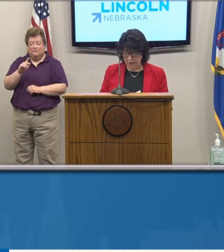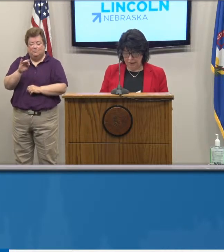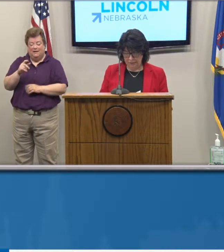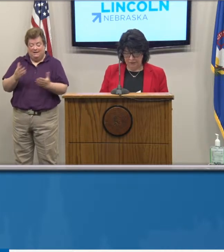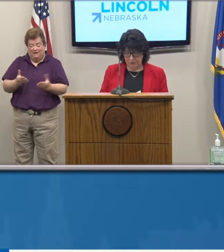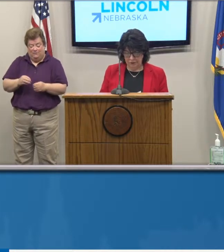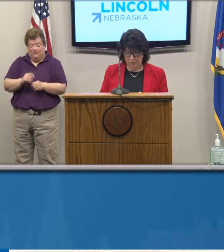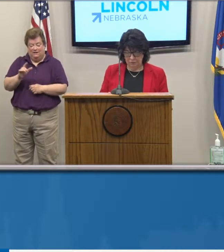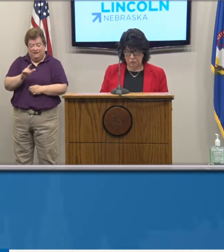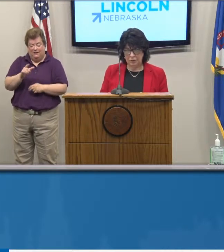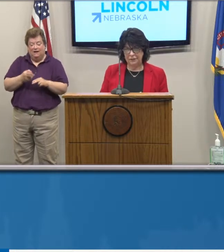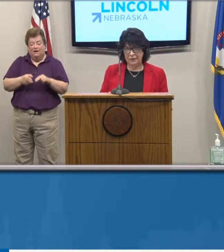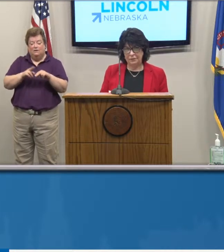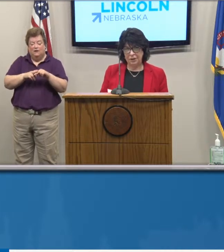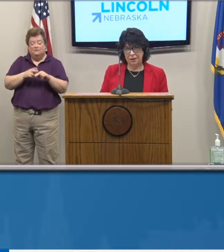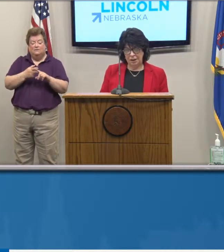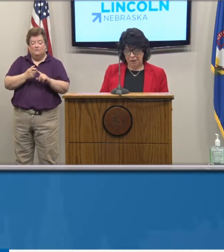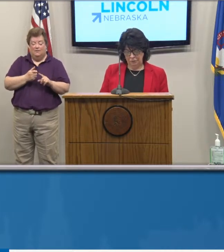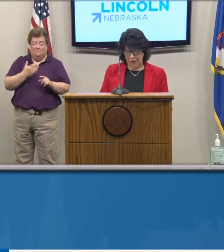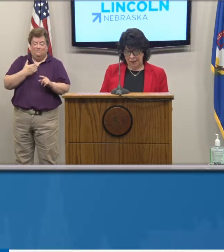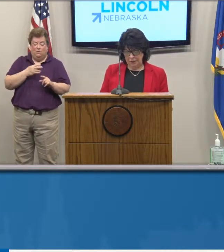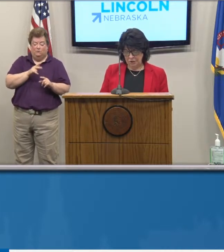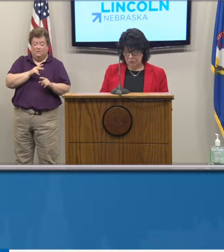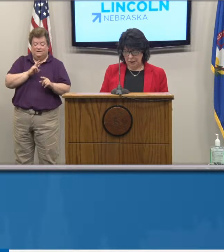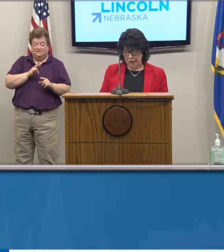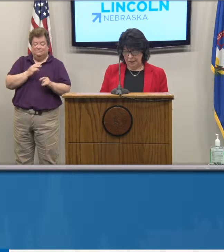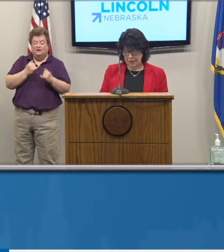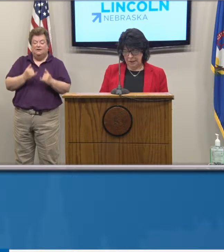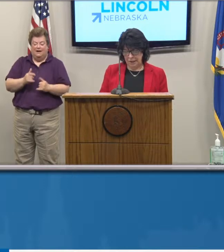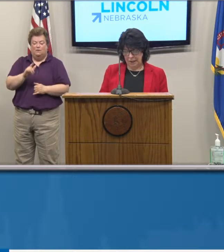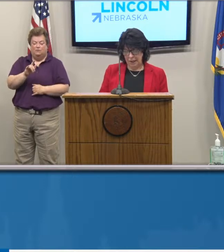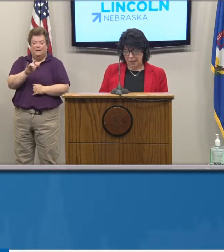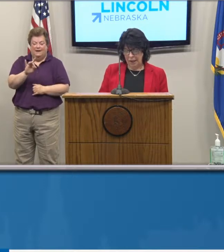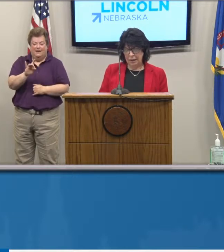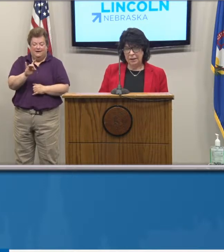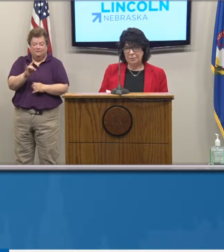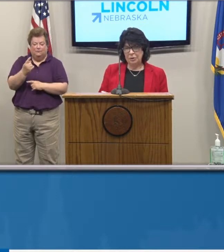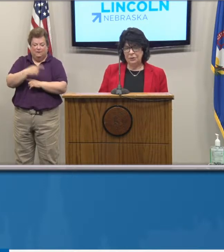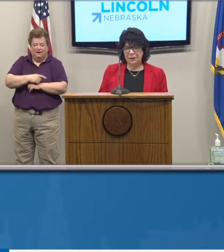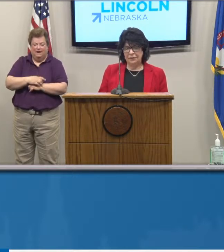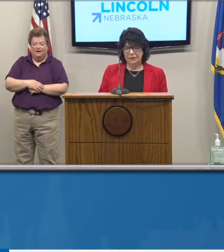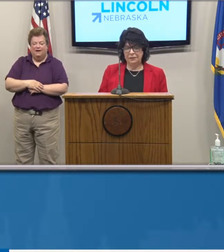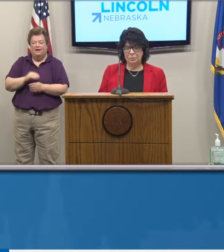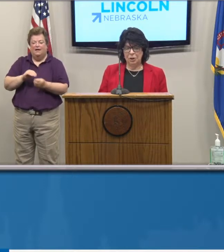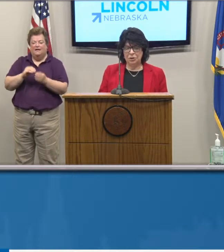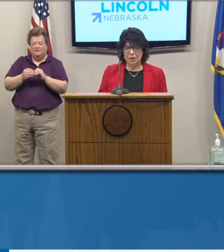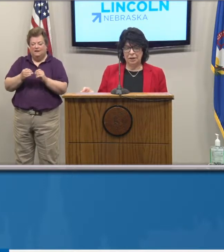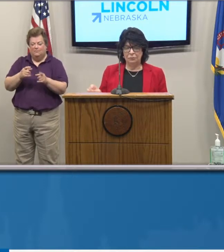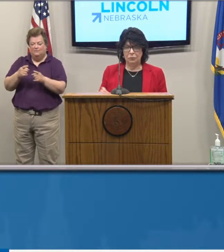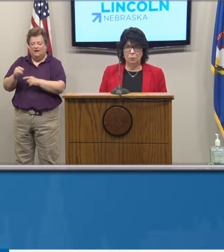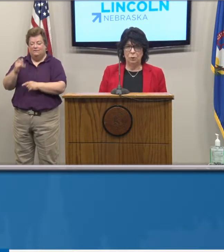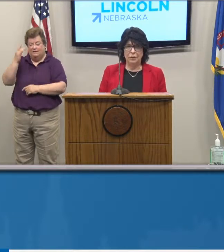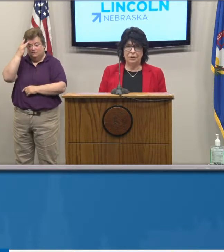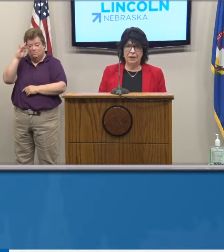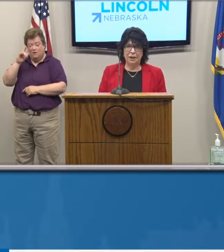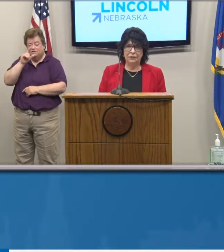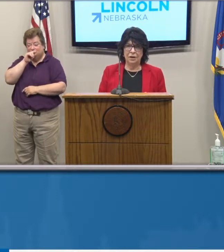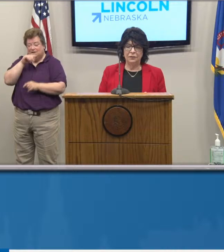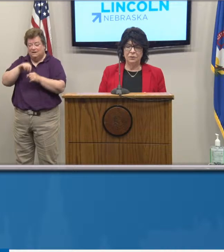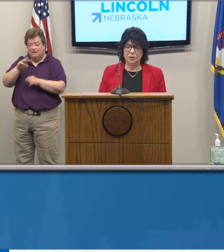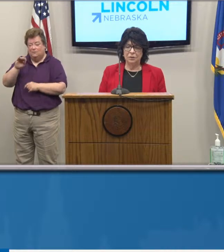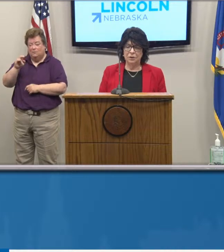191 are employees at the plant and 137 are family members or other direct contacts. The number of cases